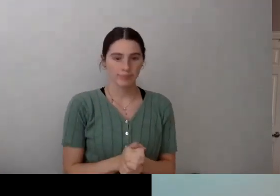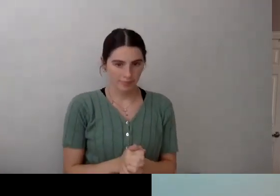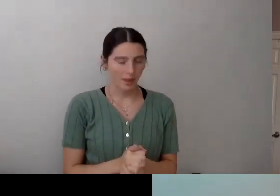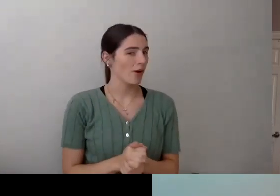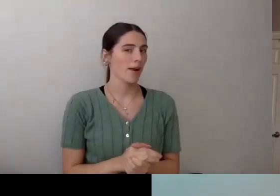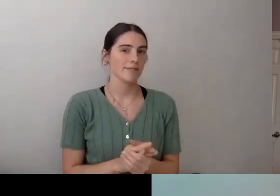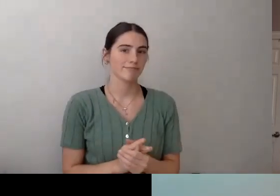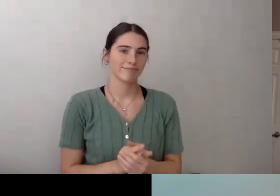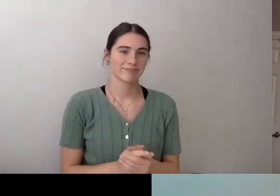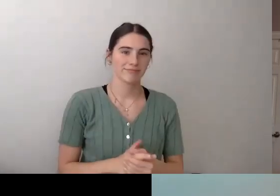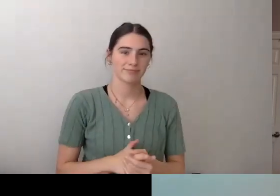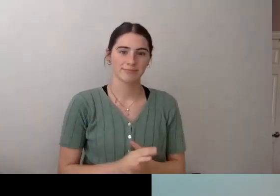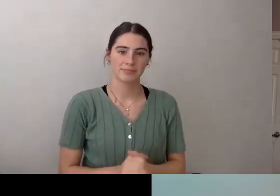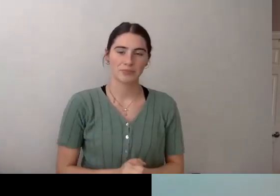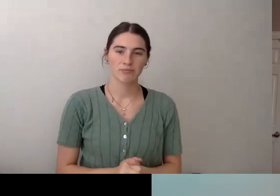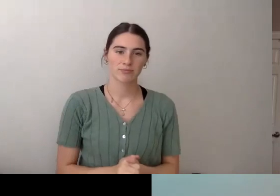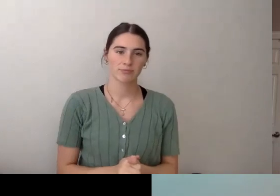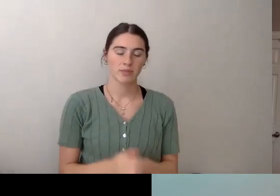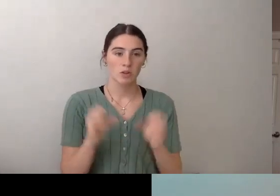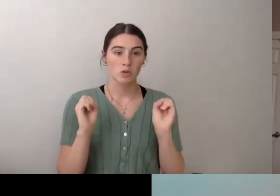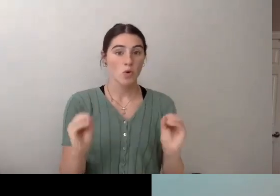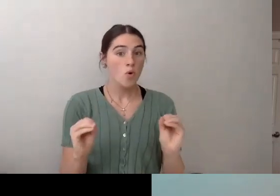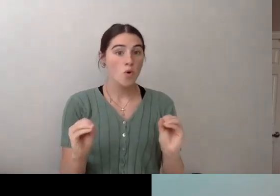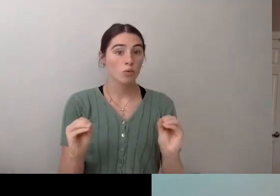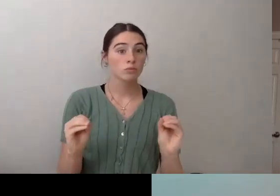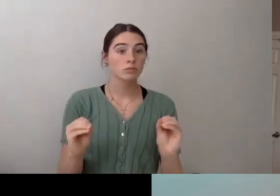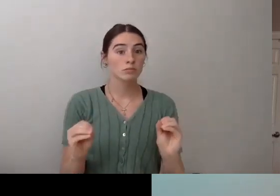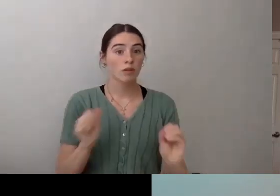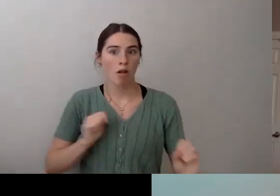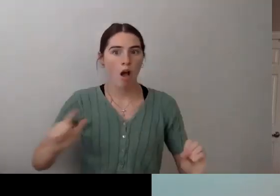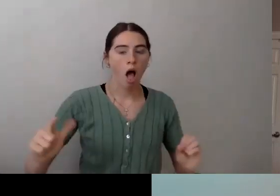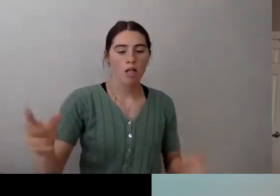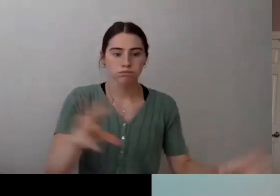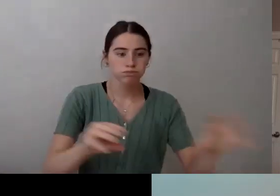All right, so we're gonna put all this stuff here.